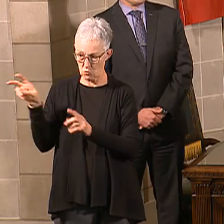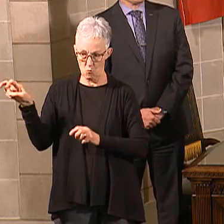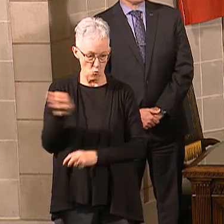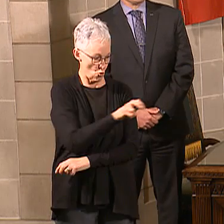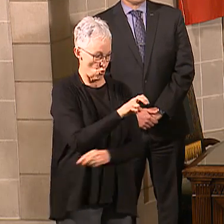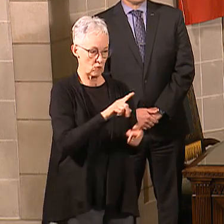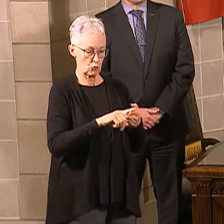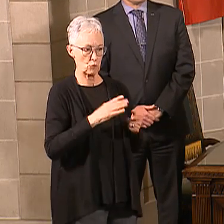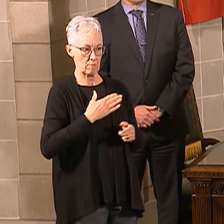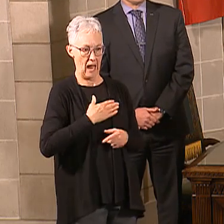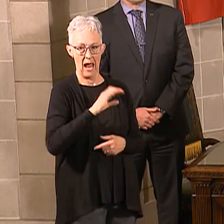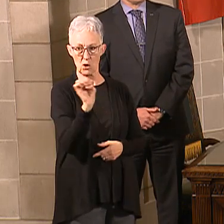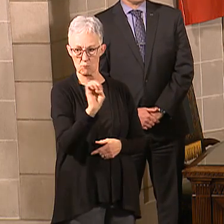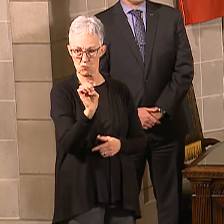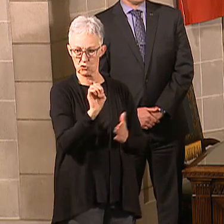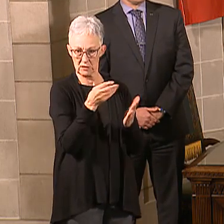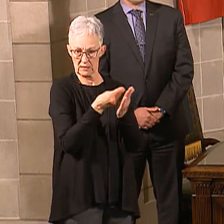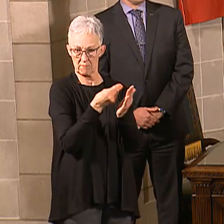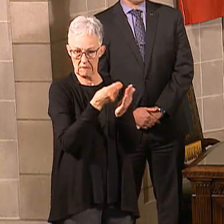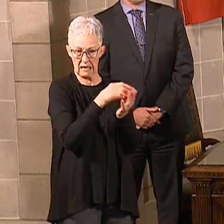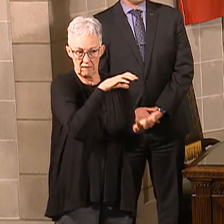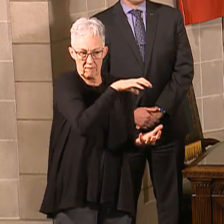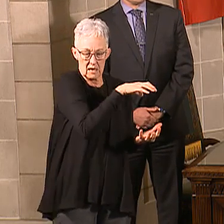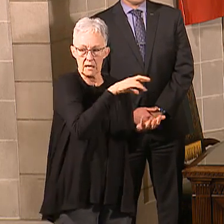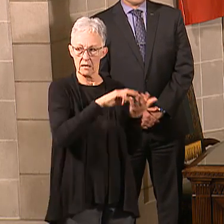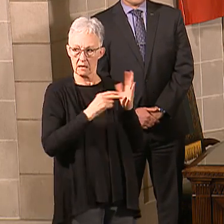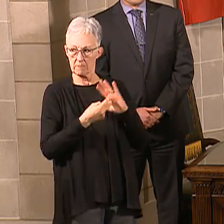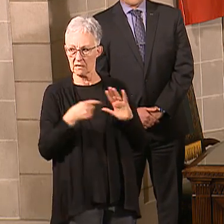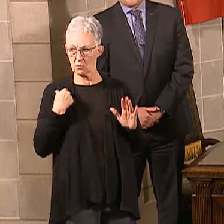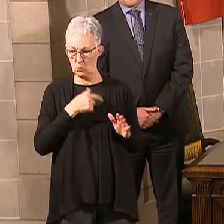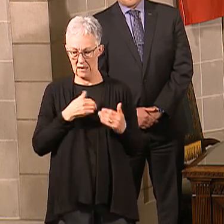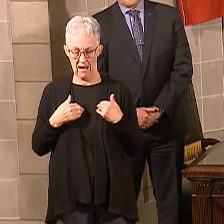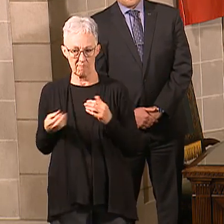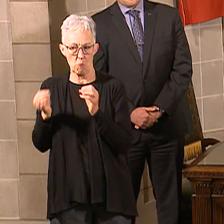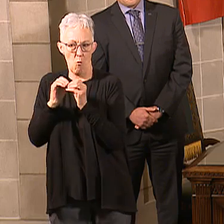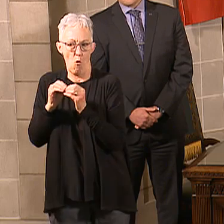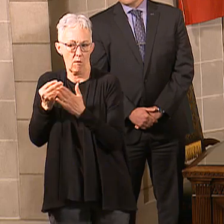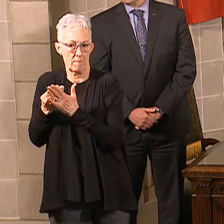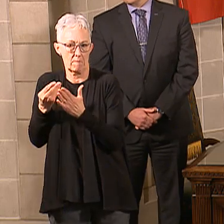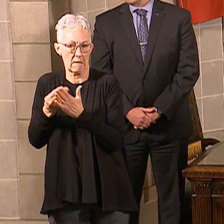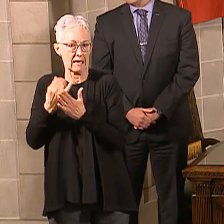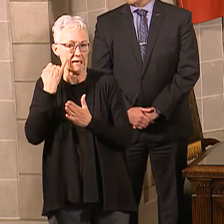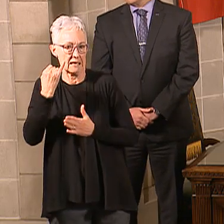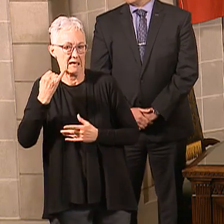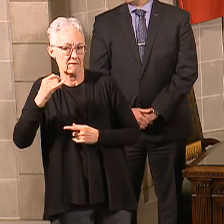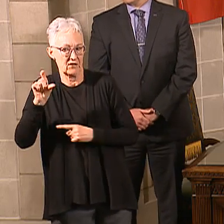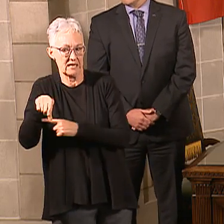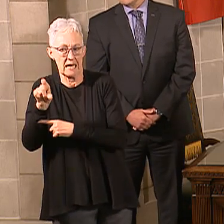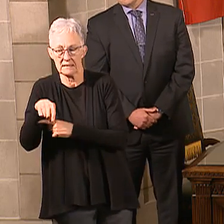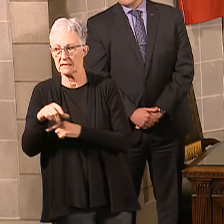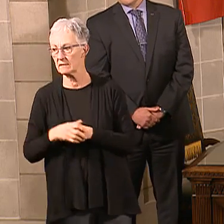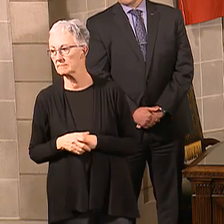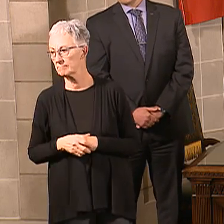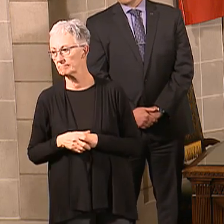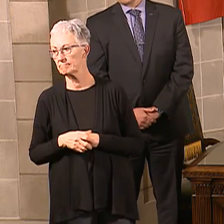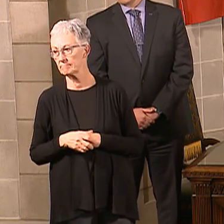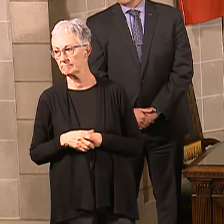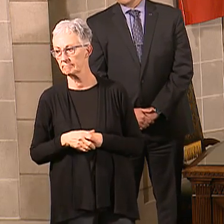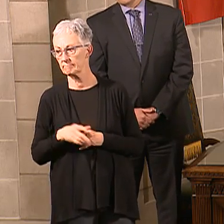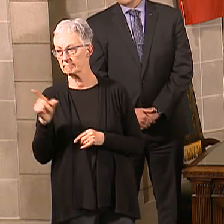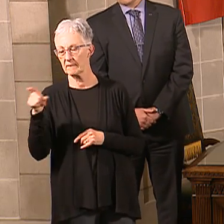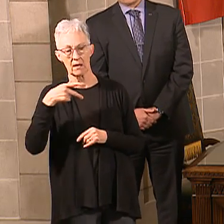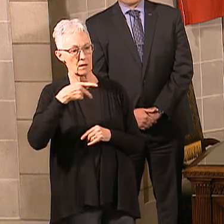And so that just gives us a little bit more cushion for us to be able to work with during this emergency. What does this do for property tax relief